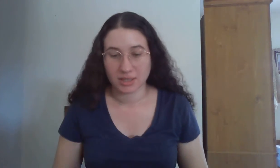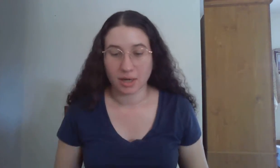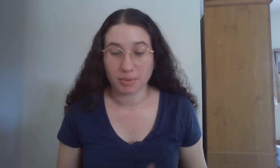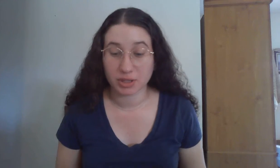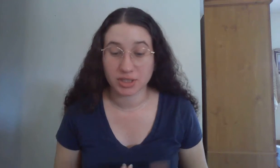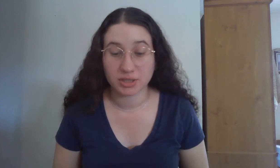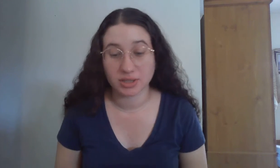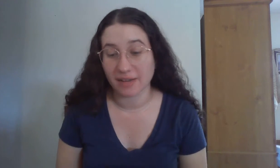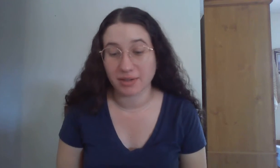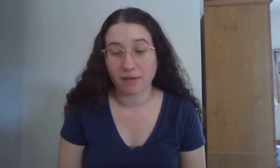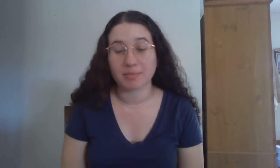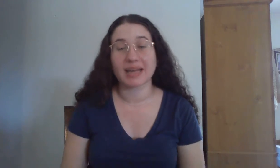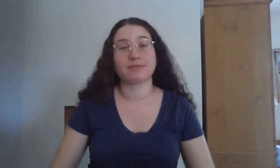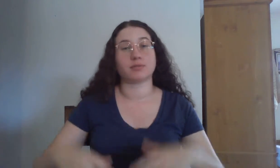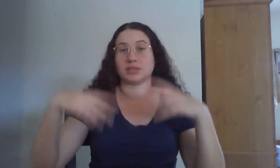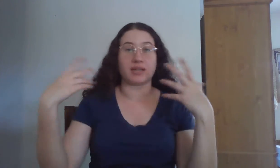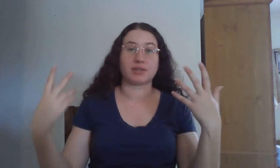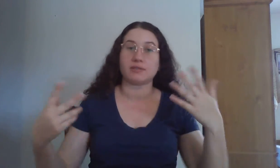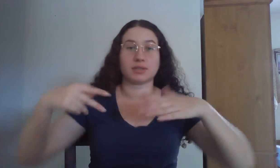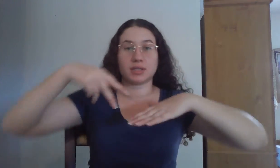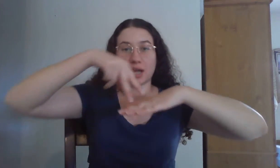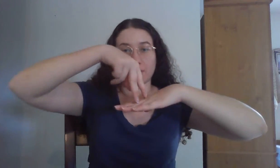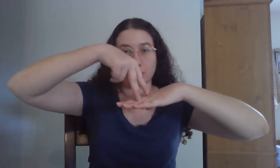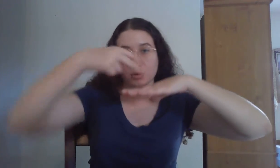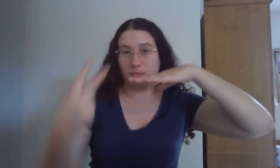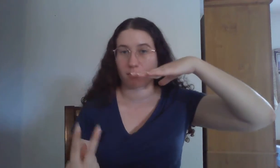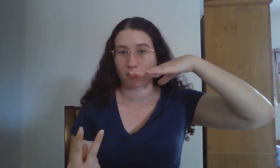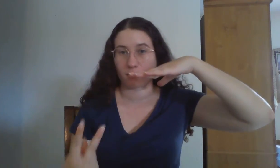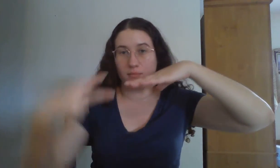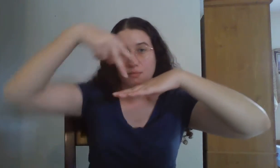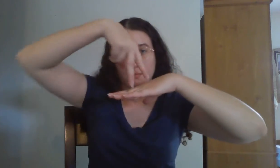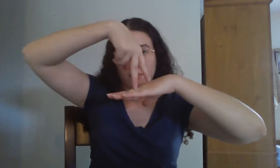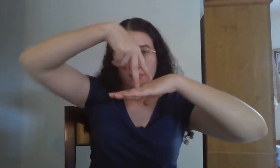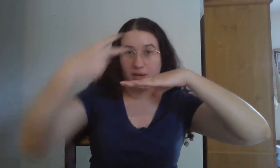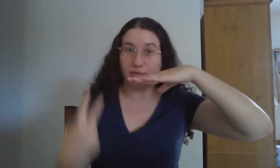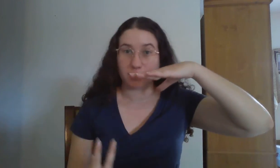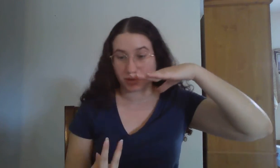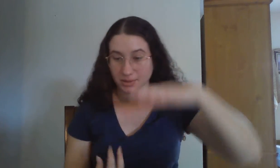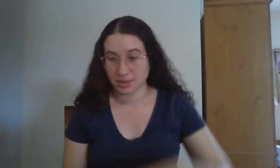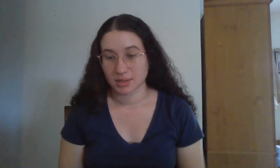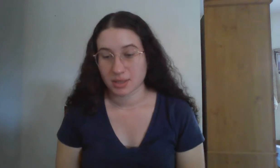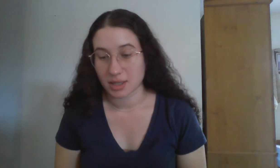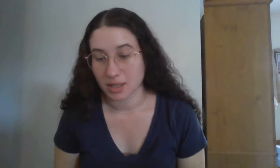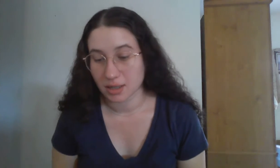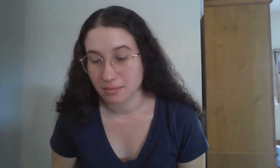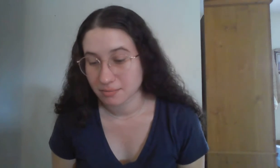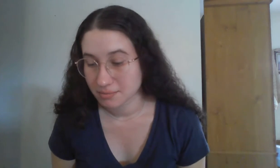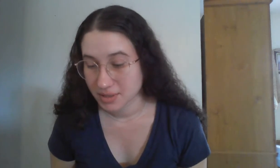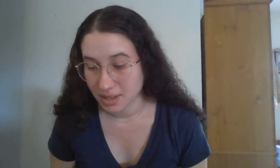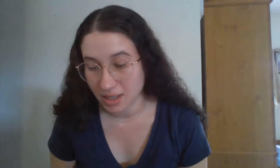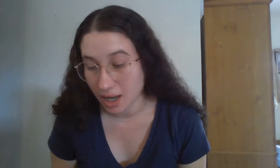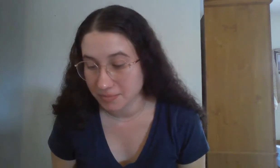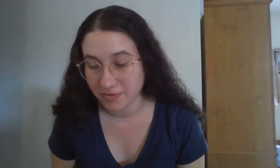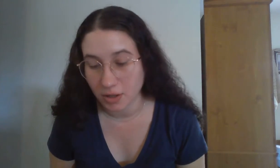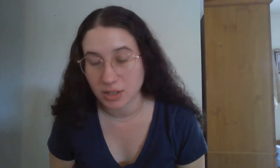A person diving off a platform or diving off a diving board. Head first. A cup falling